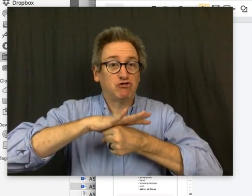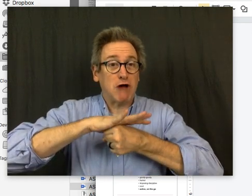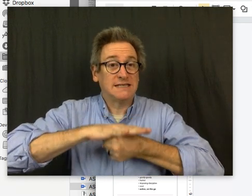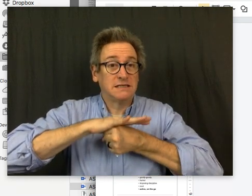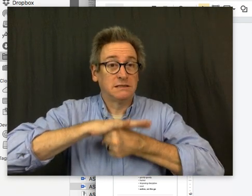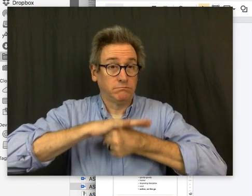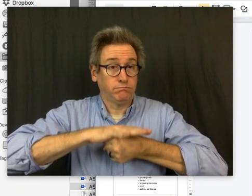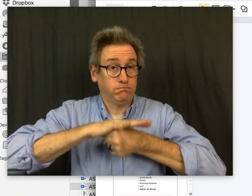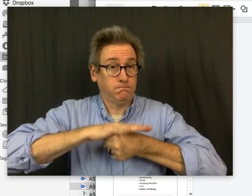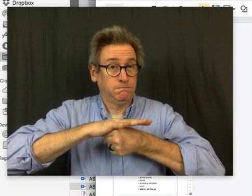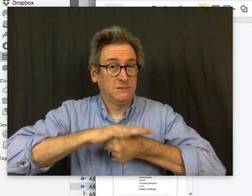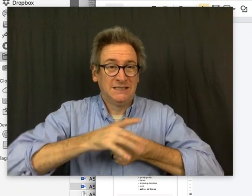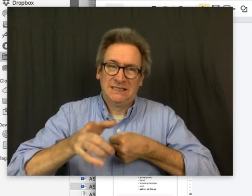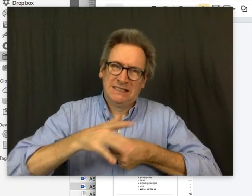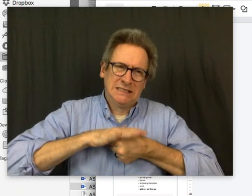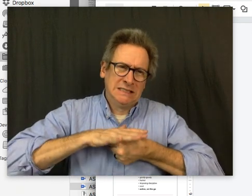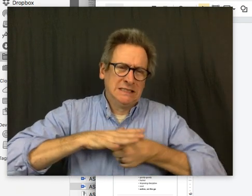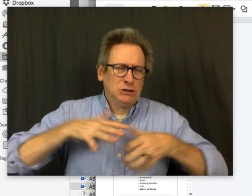stressed.